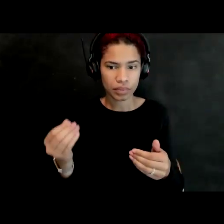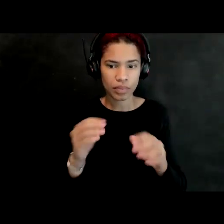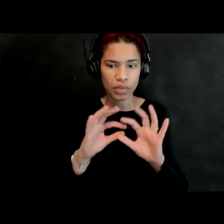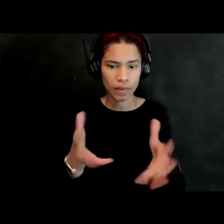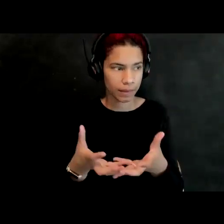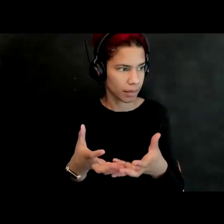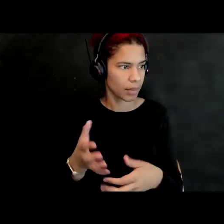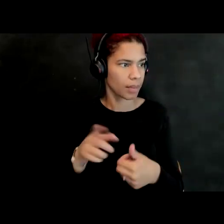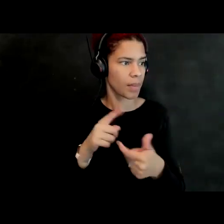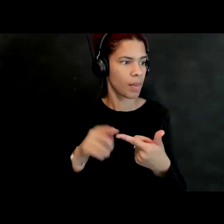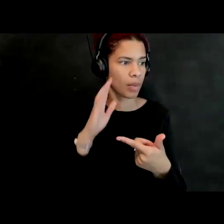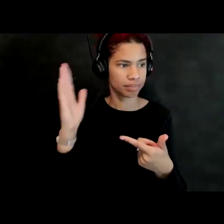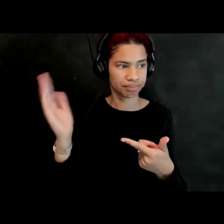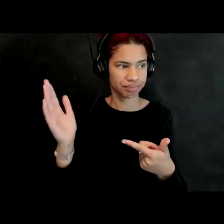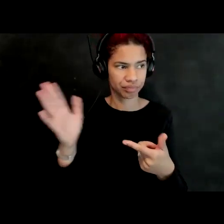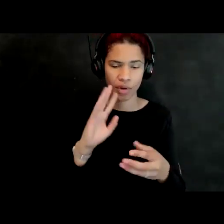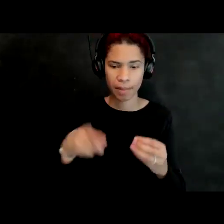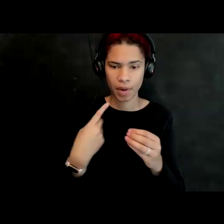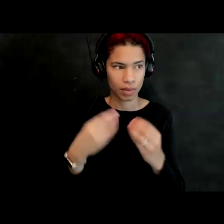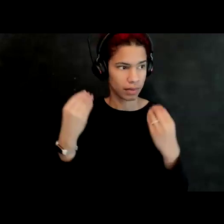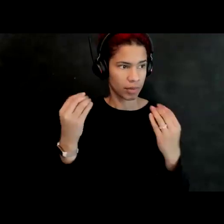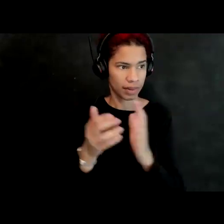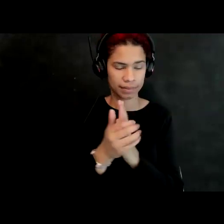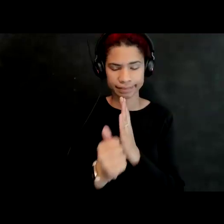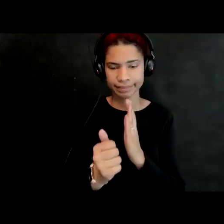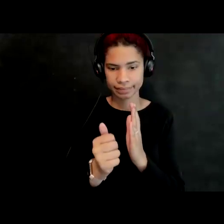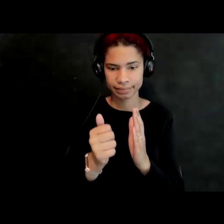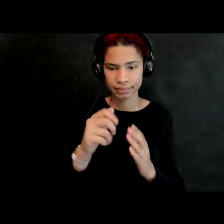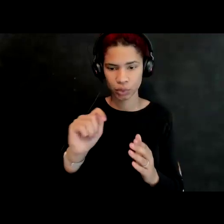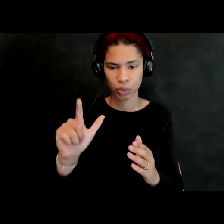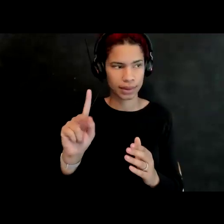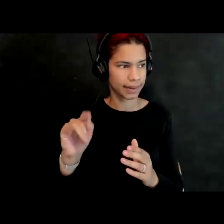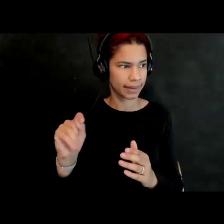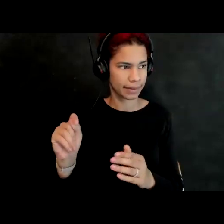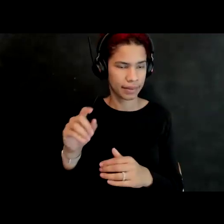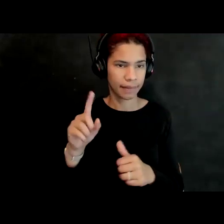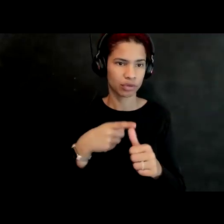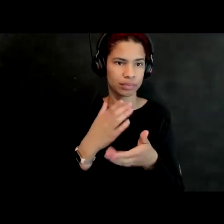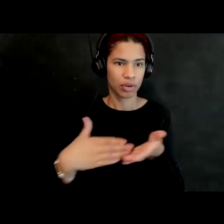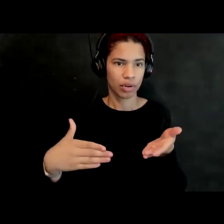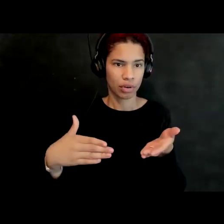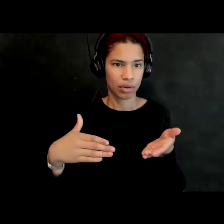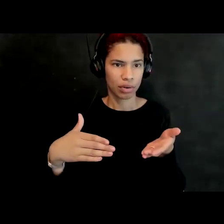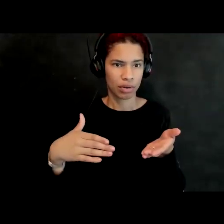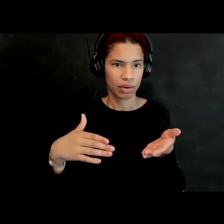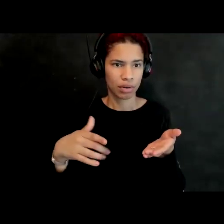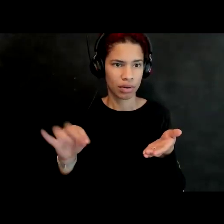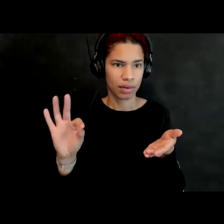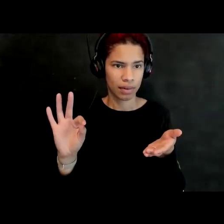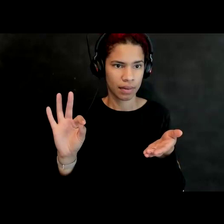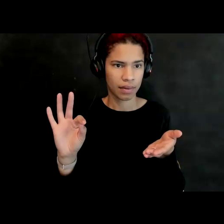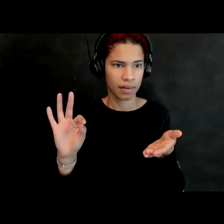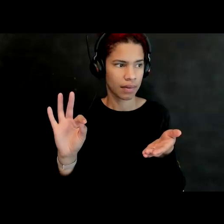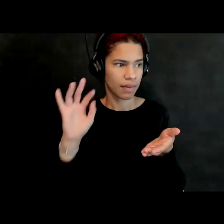Then I'm going to do a presentation, talk about my information literacy toolkit. That's sort of the first step to identifying